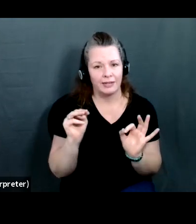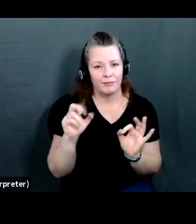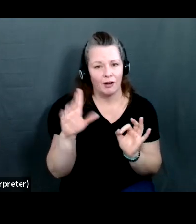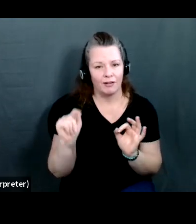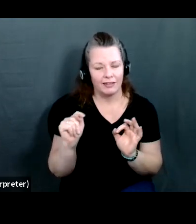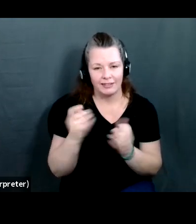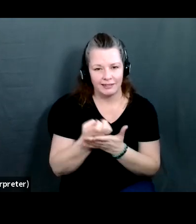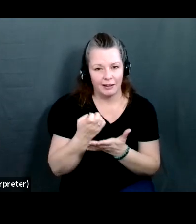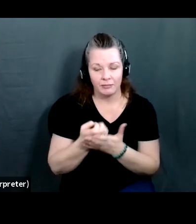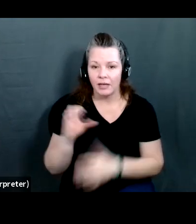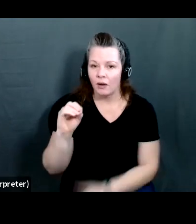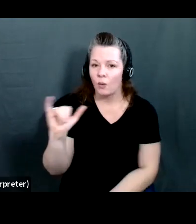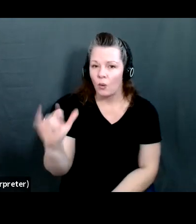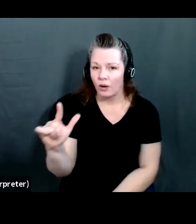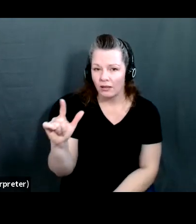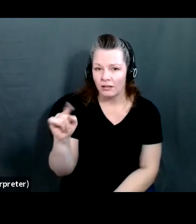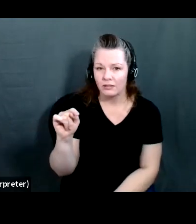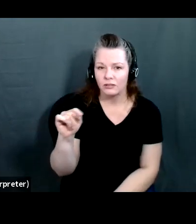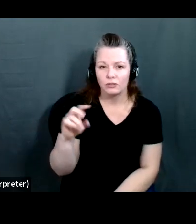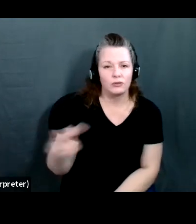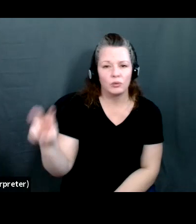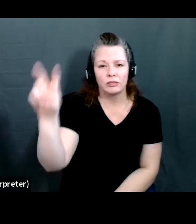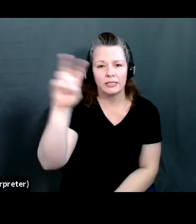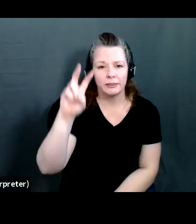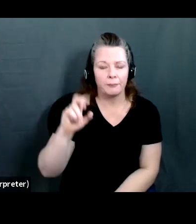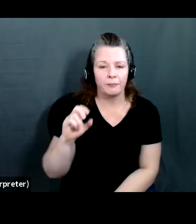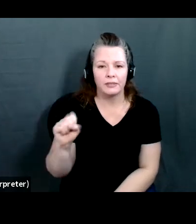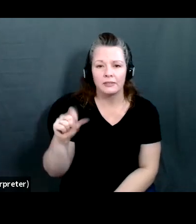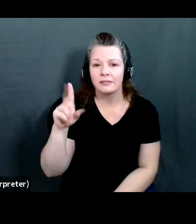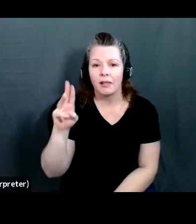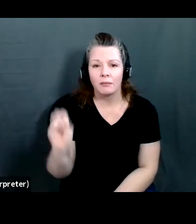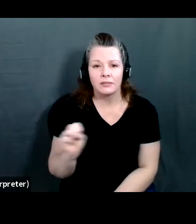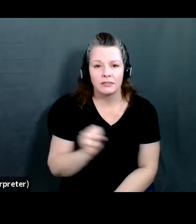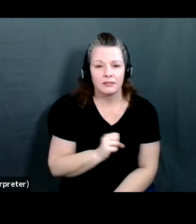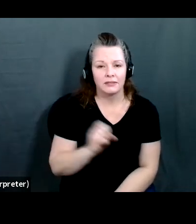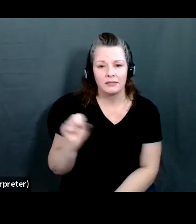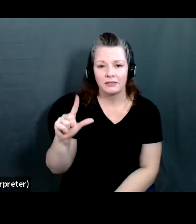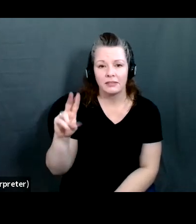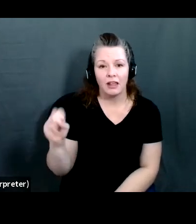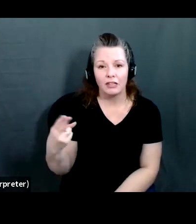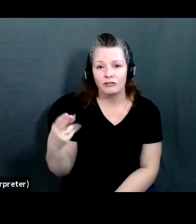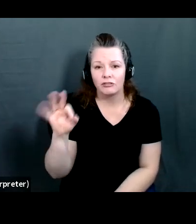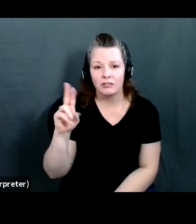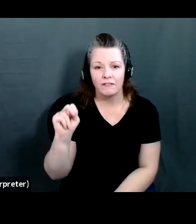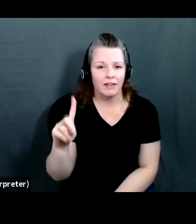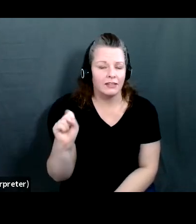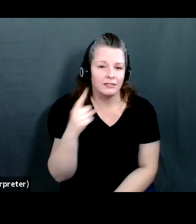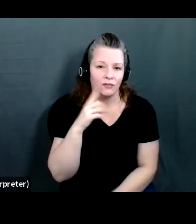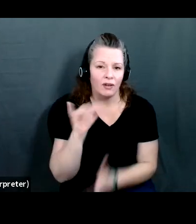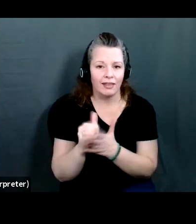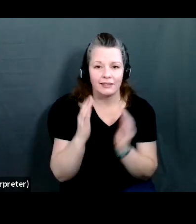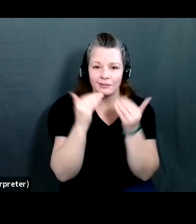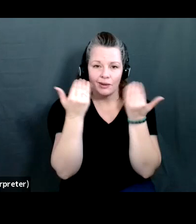Oil, tourism, slums and slush funds for the smiling general.